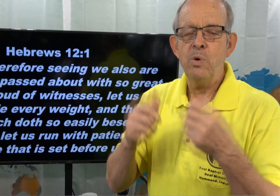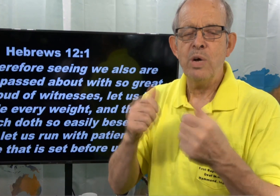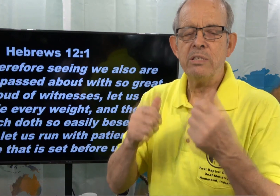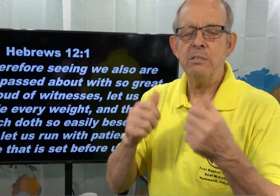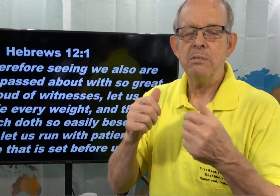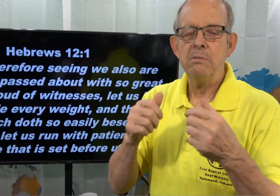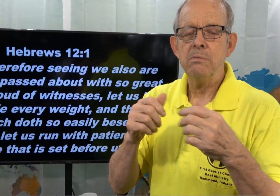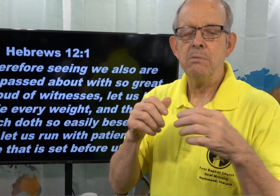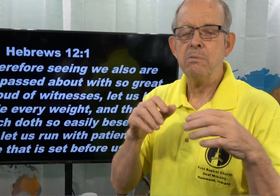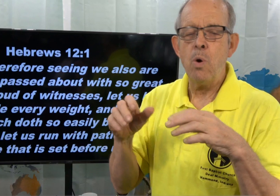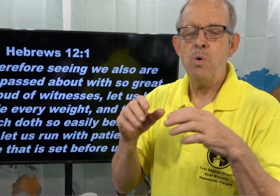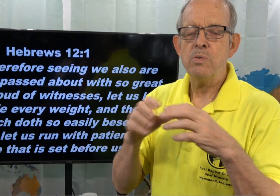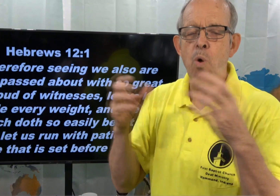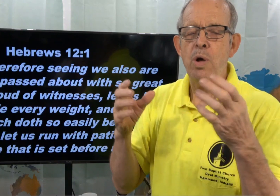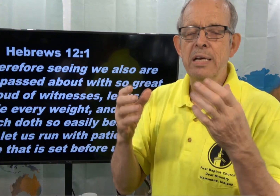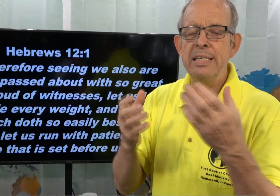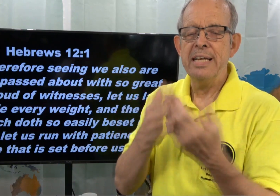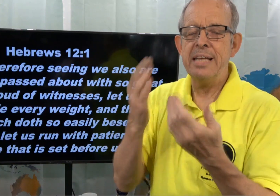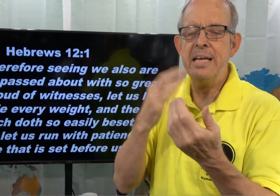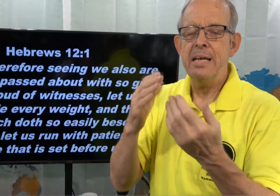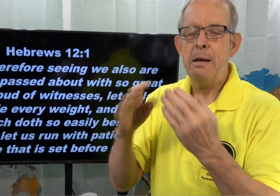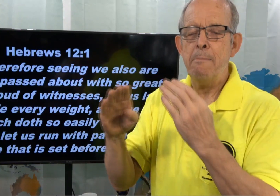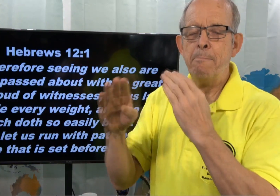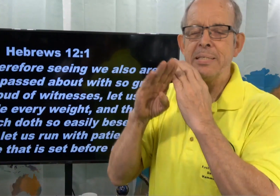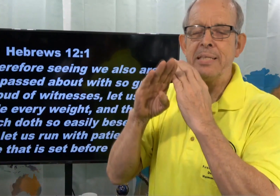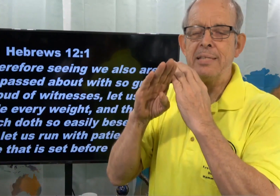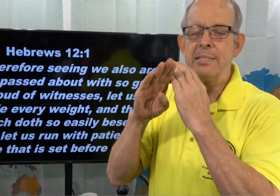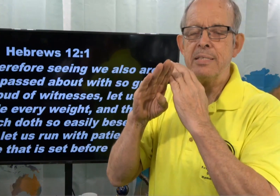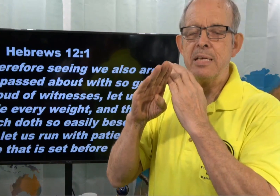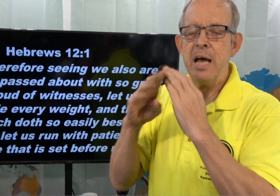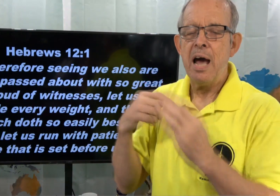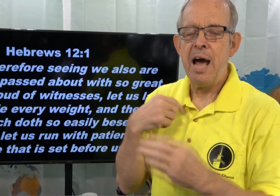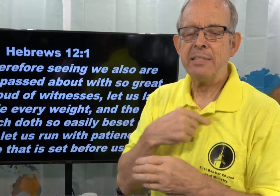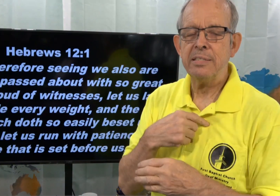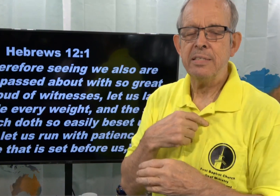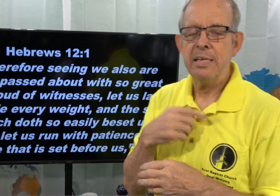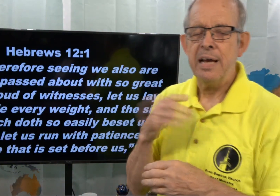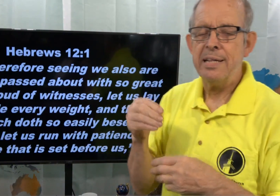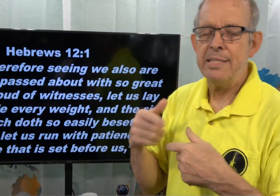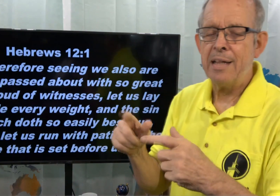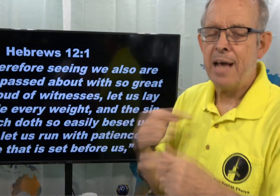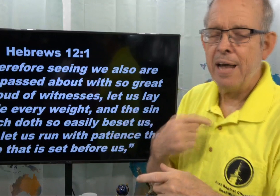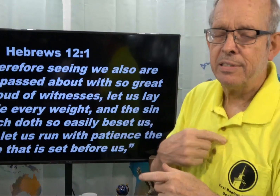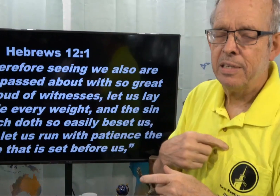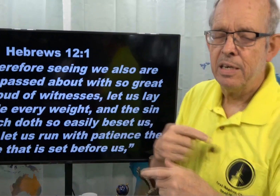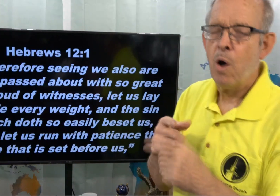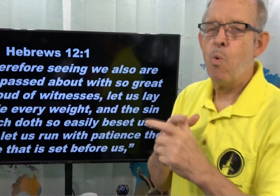which too easy beset us, and let us